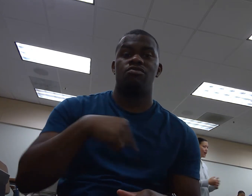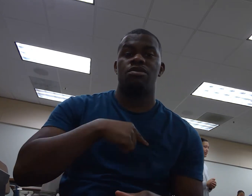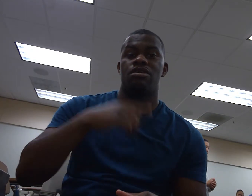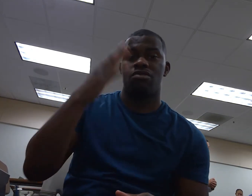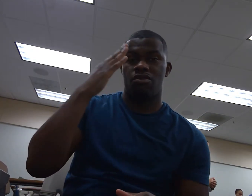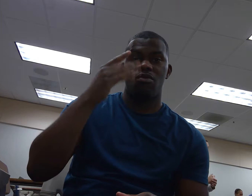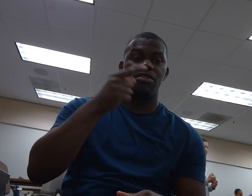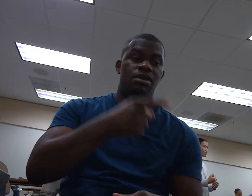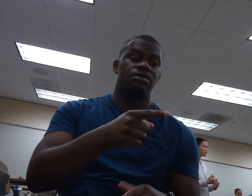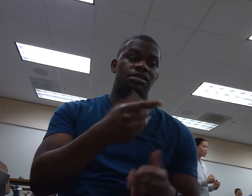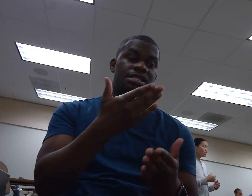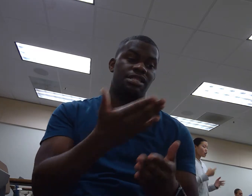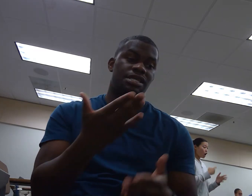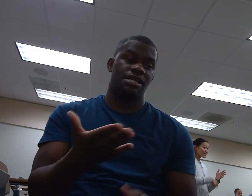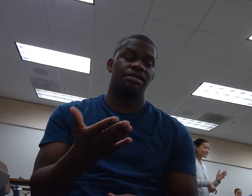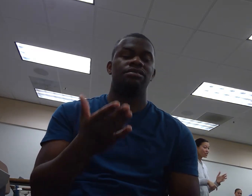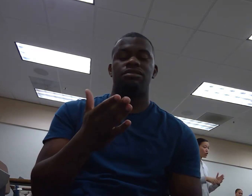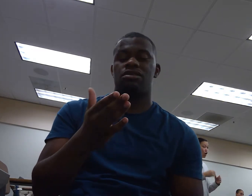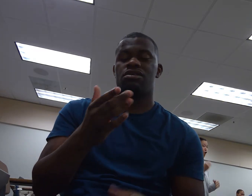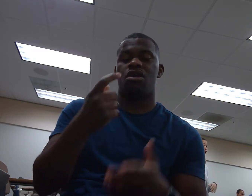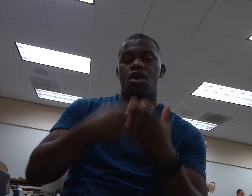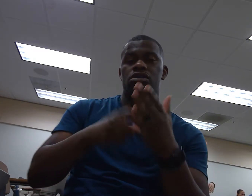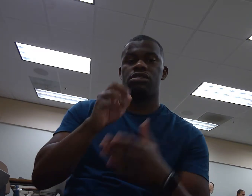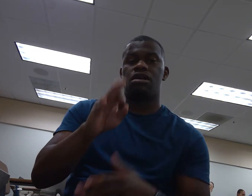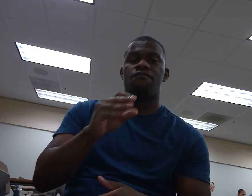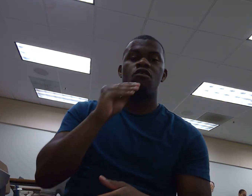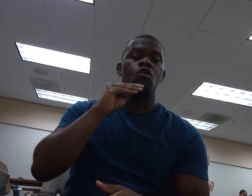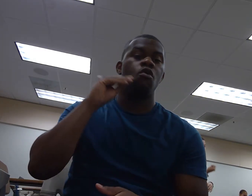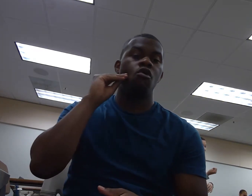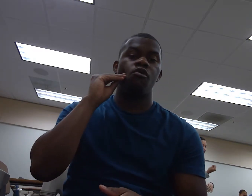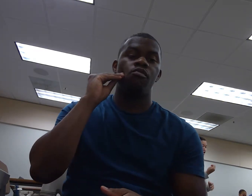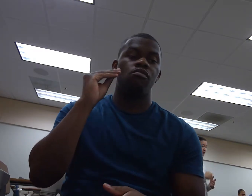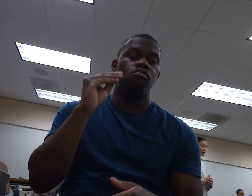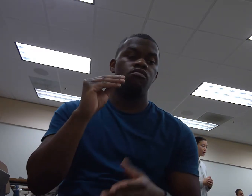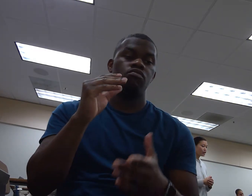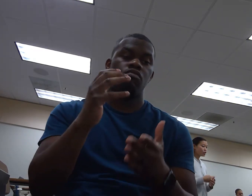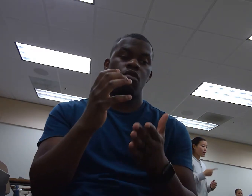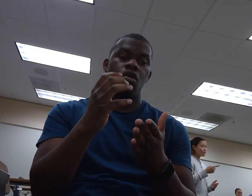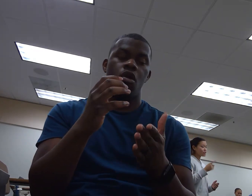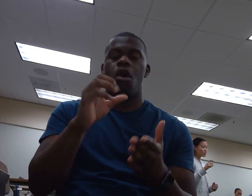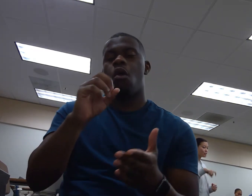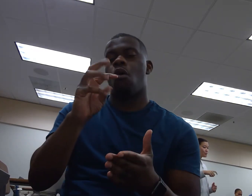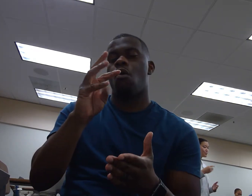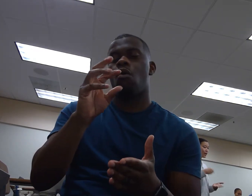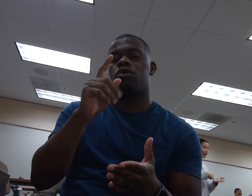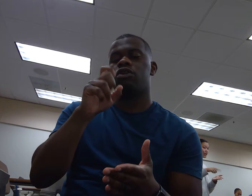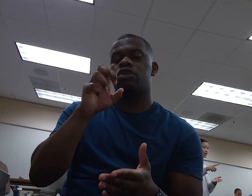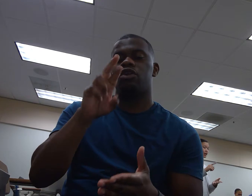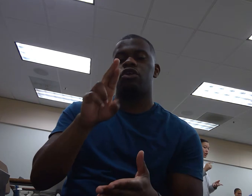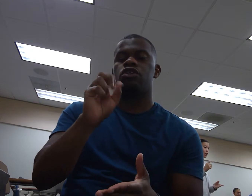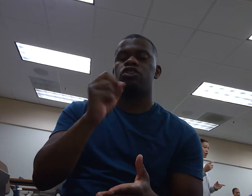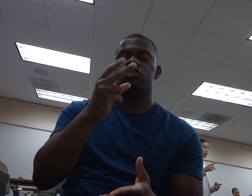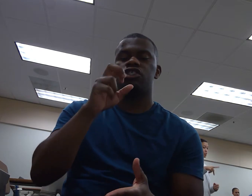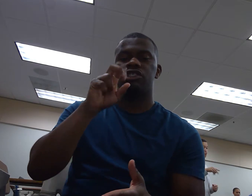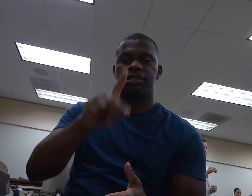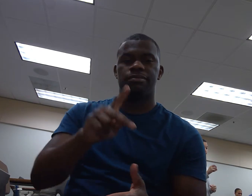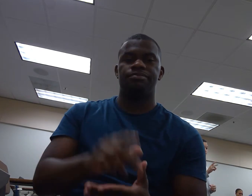costs of home ownership. You'll have to pay usually some type of property tax. Let's say it's 1% property tax. 1% of 400,000 would